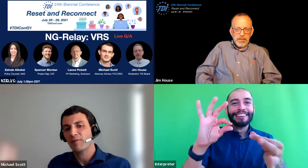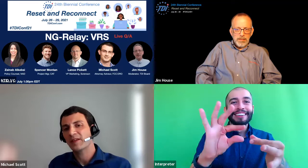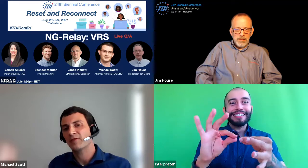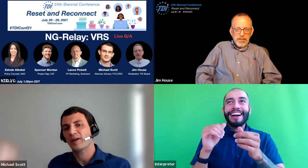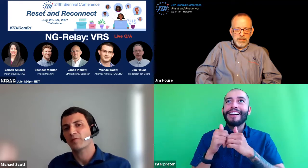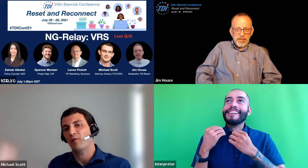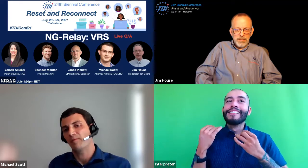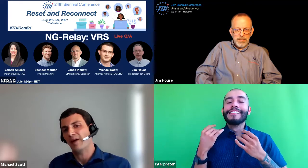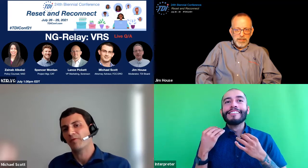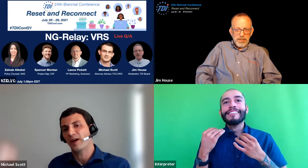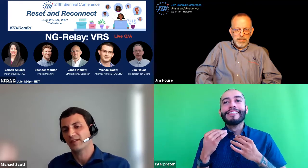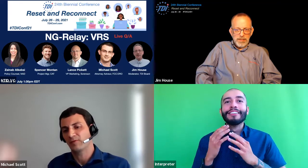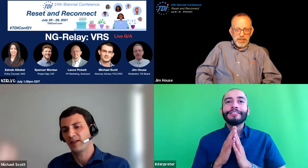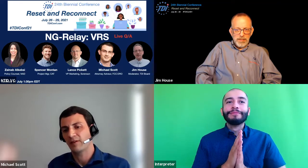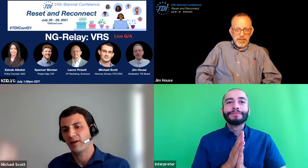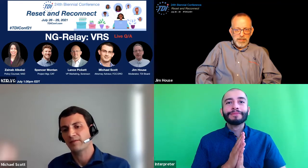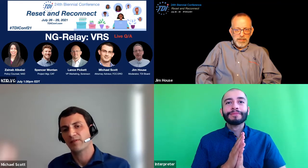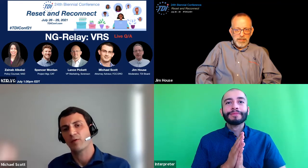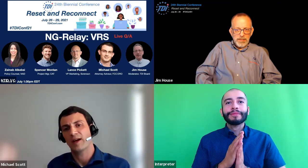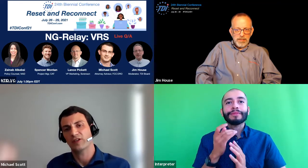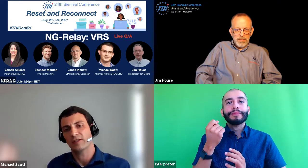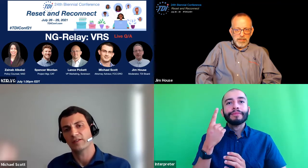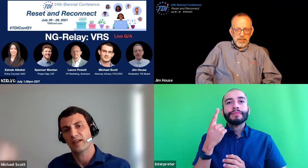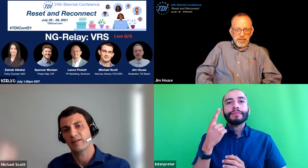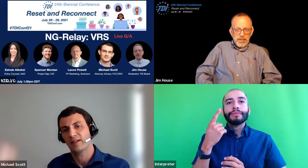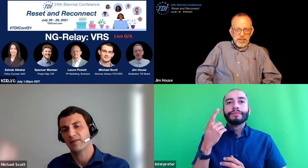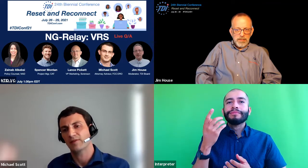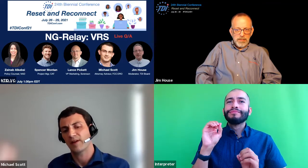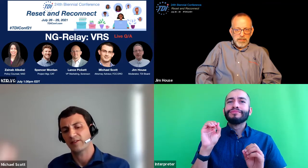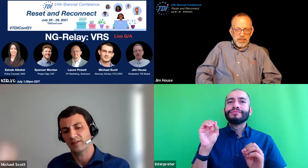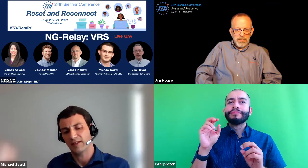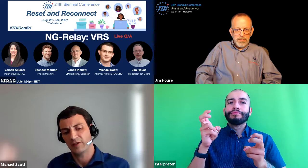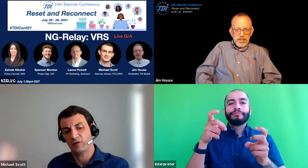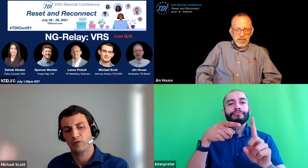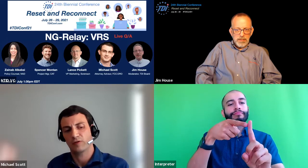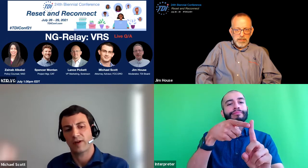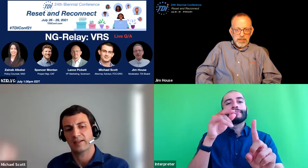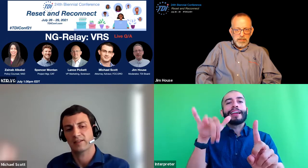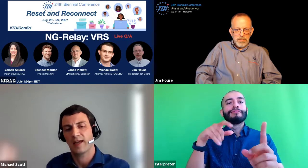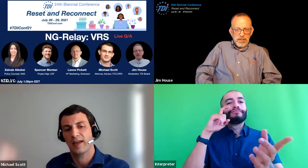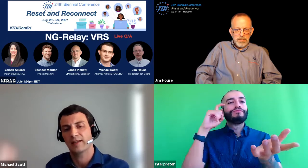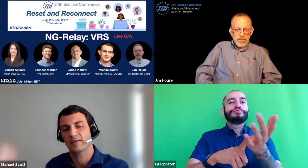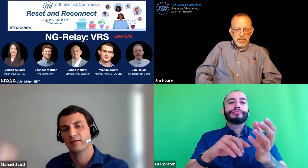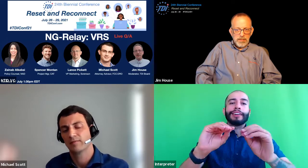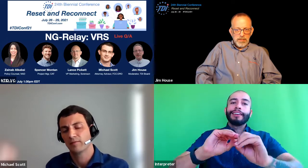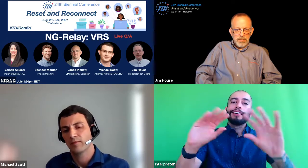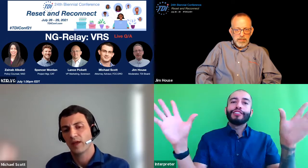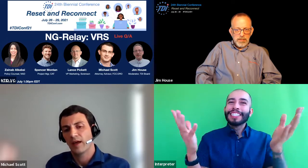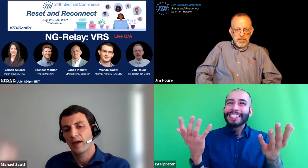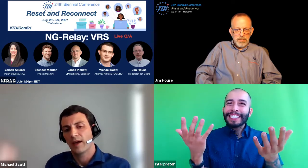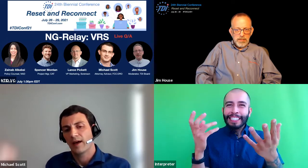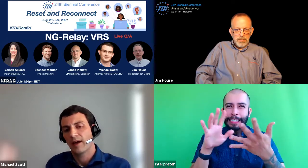there's never been a direct roadmap for us, because we get a lot of different questions and a lot of different directions and issues to address. And